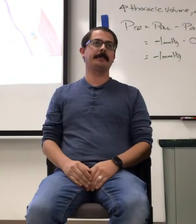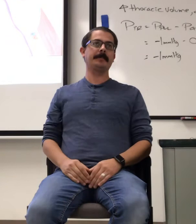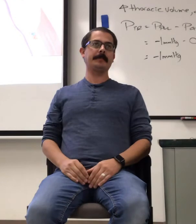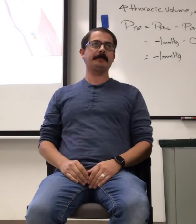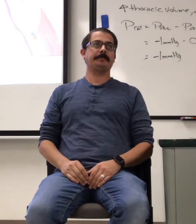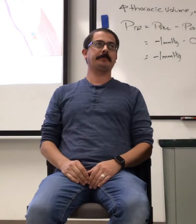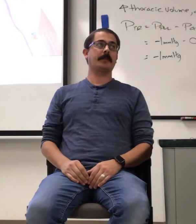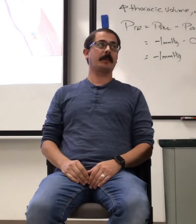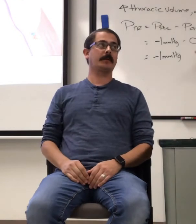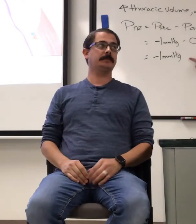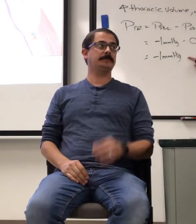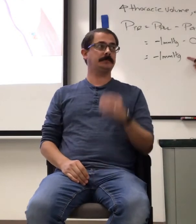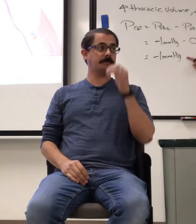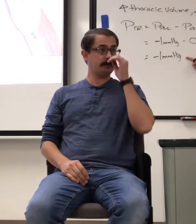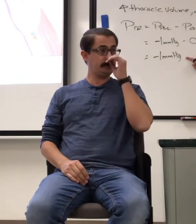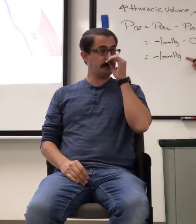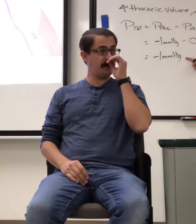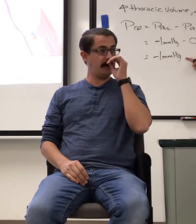convention,